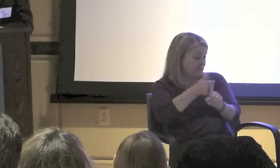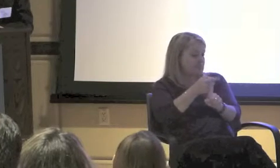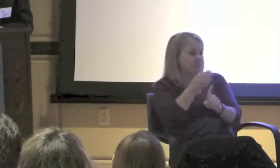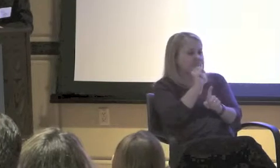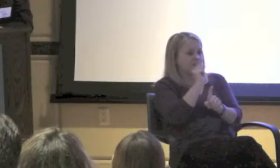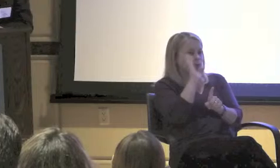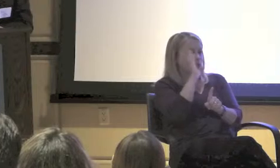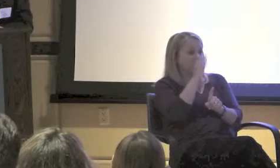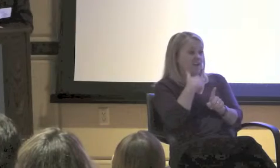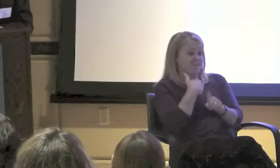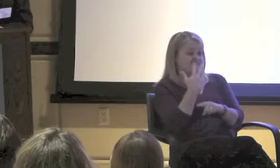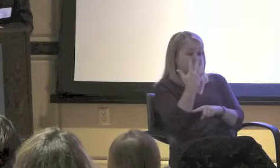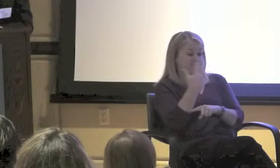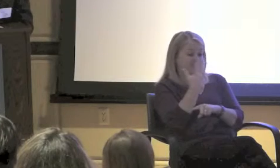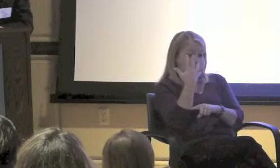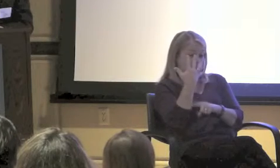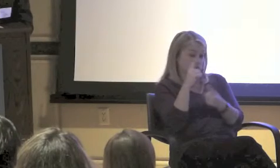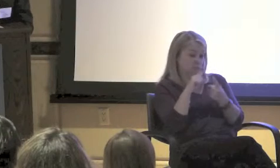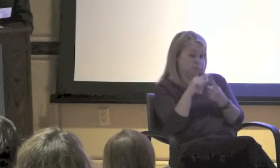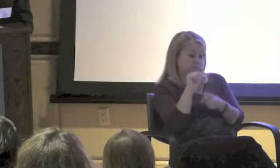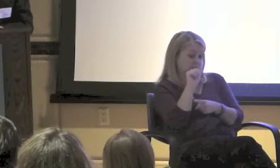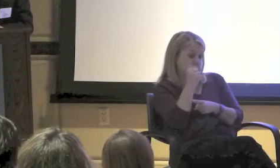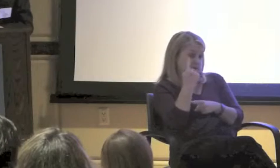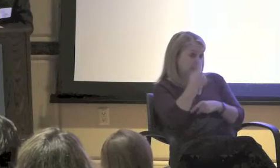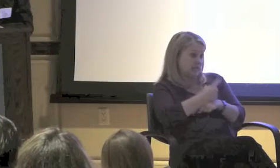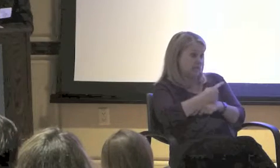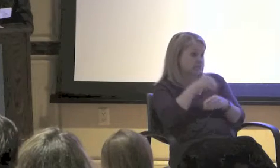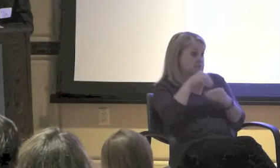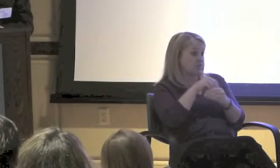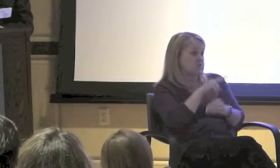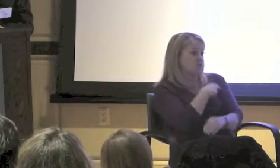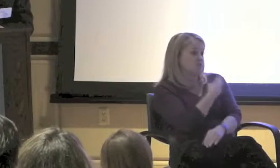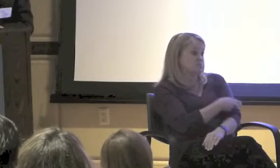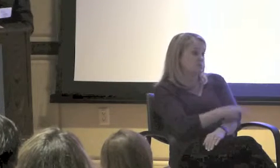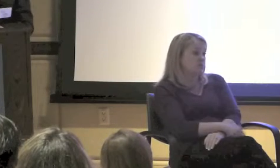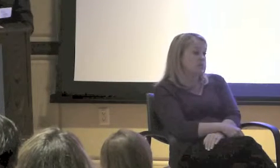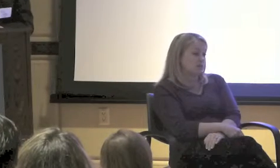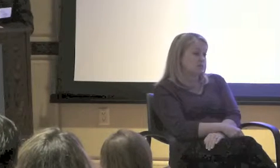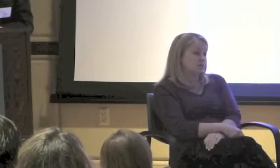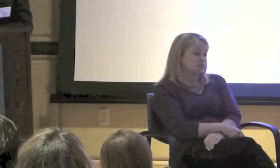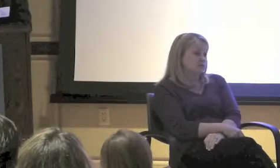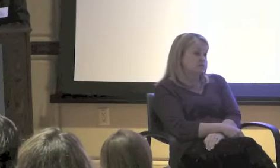spend 5 to 10 days in the hospital afterwards.